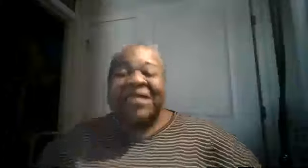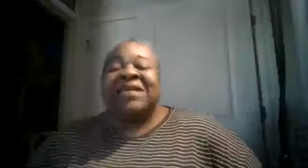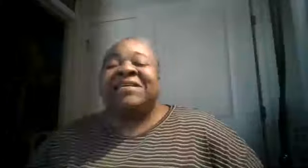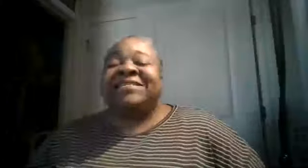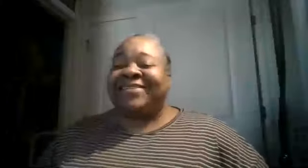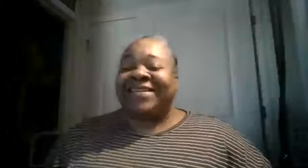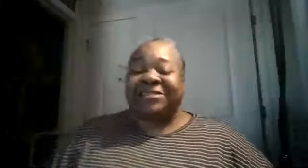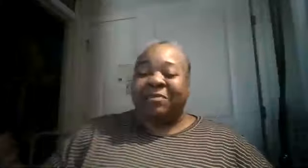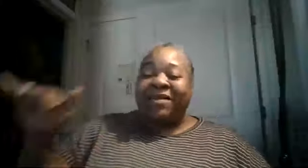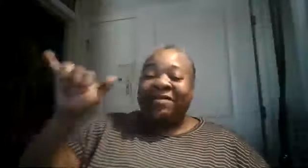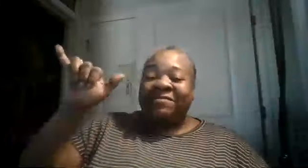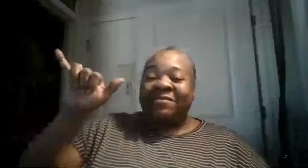So let's spell it